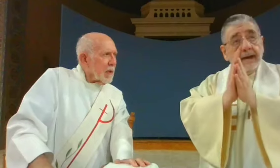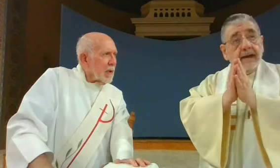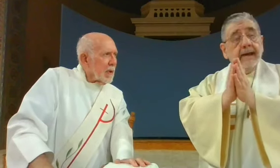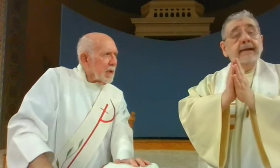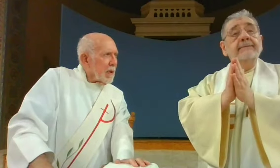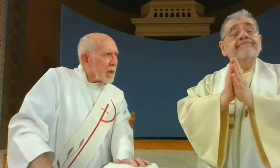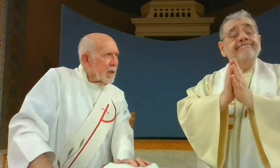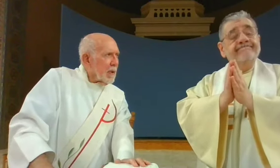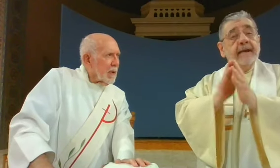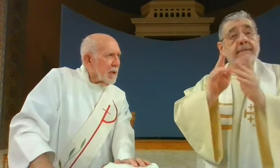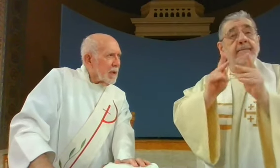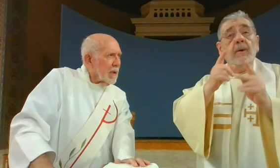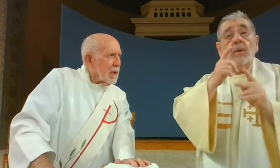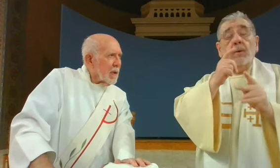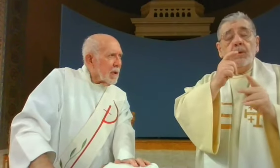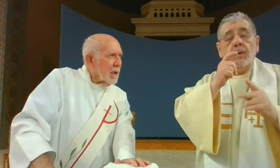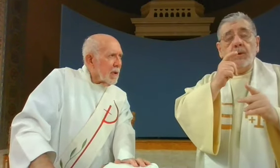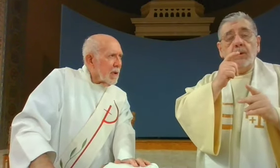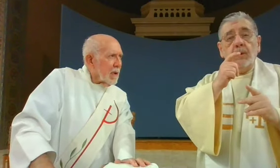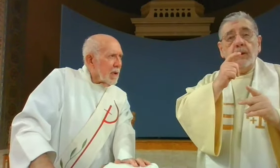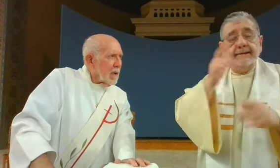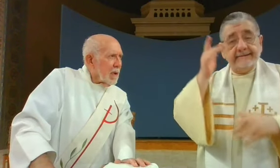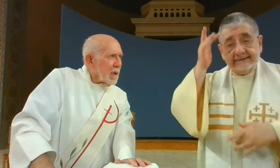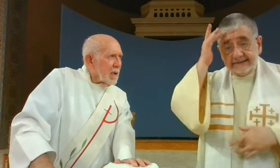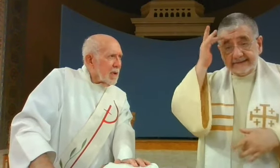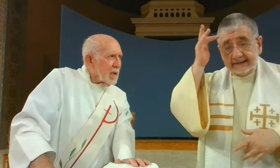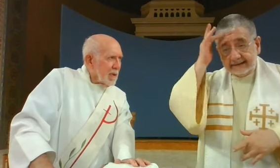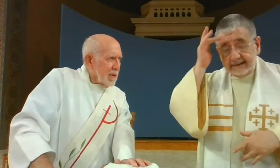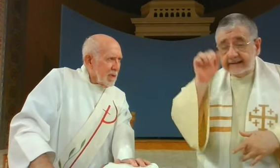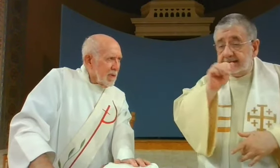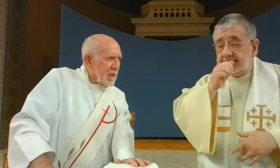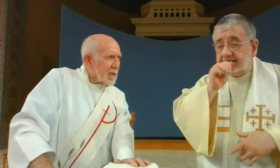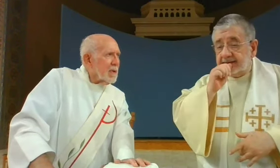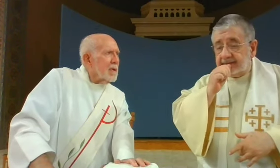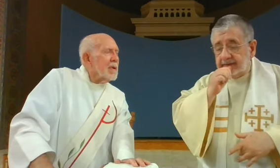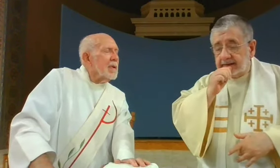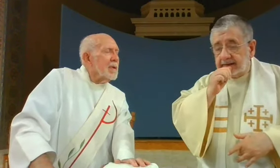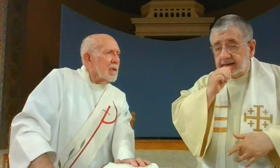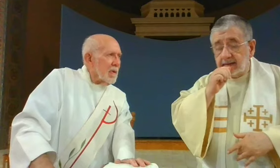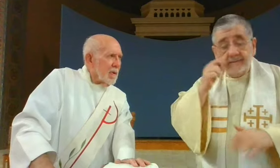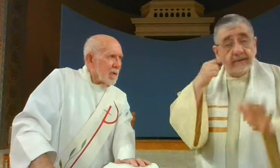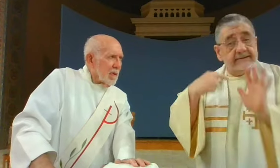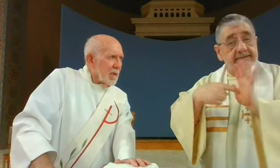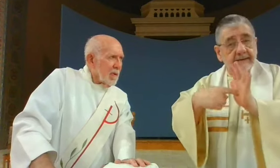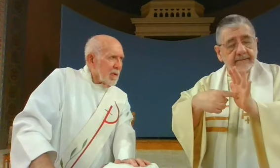Today, we pray for those people who are sick and suffering.